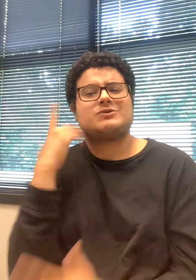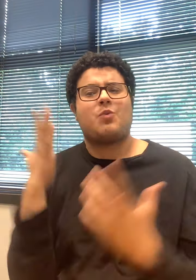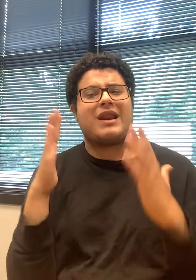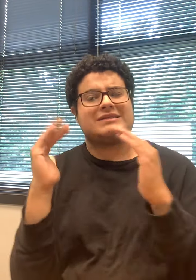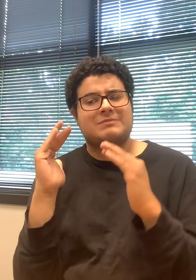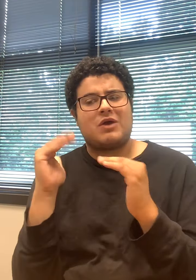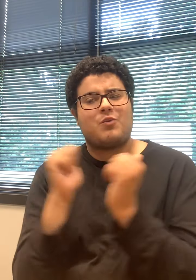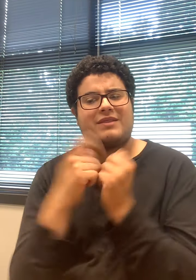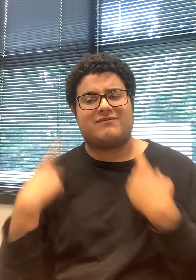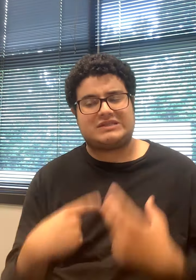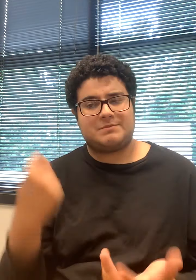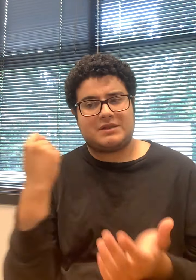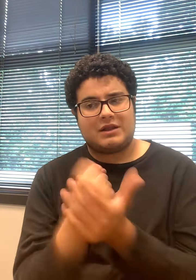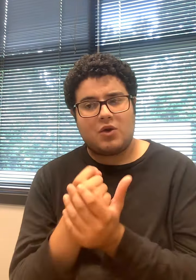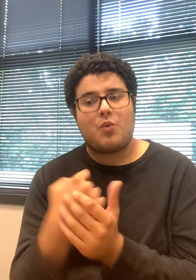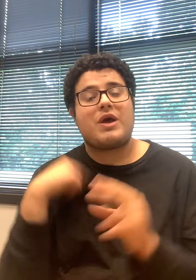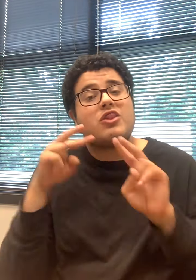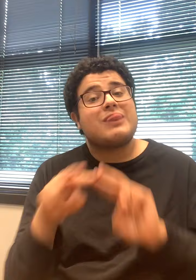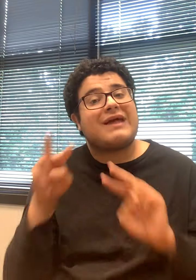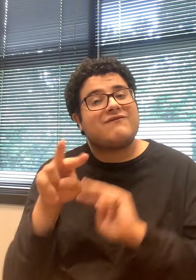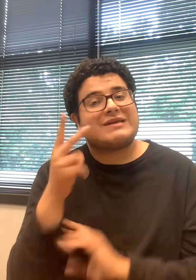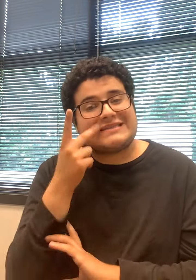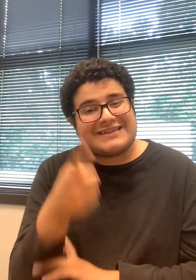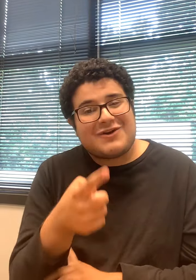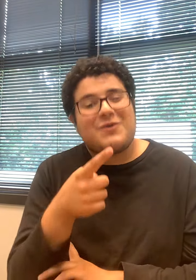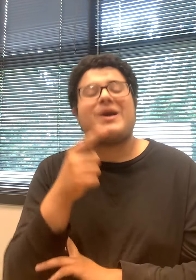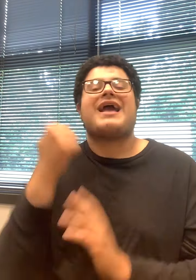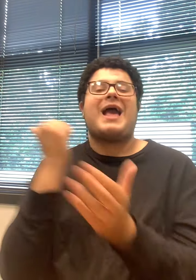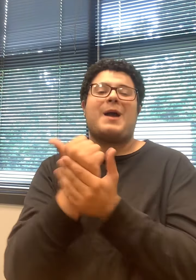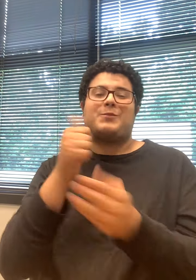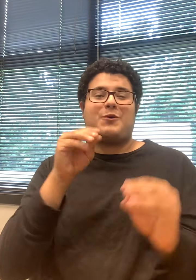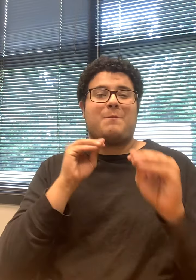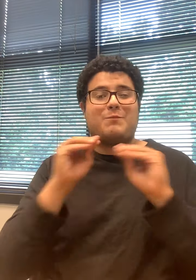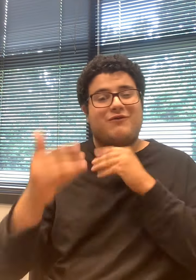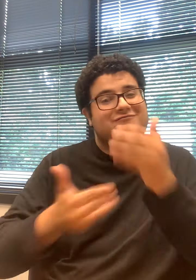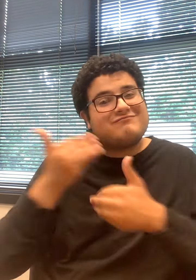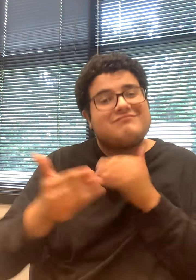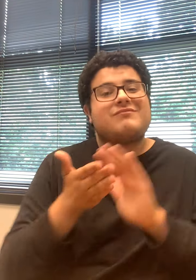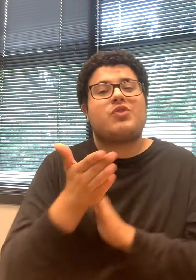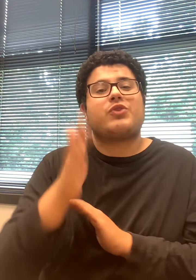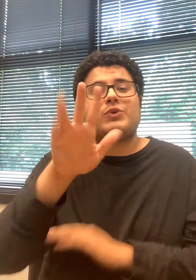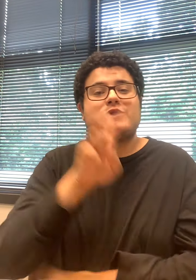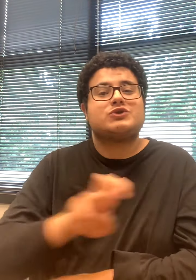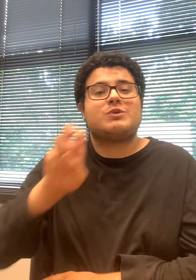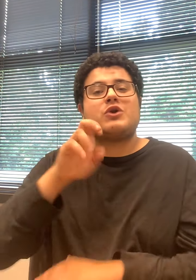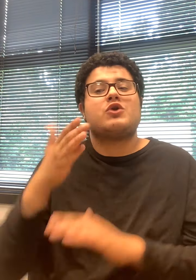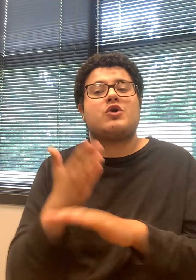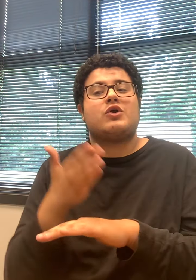physical therapy. We look forward to seeing you and helping you move forward through your journey through improved functional mobility